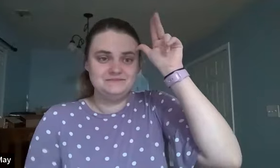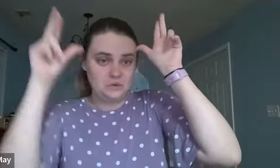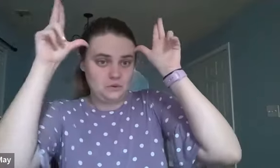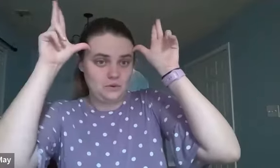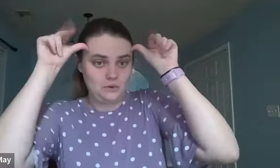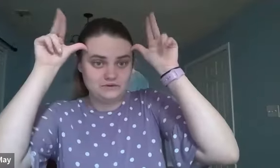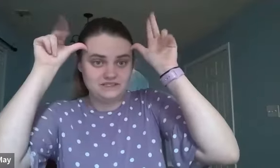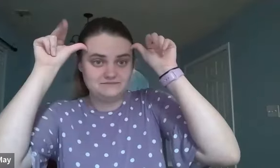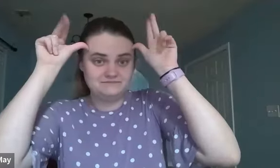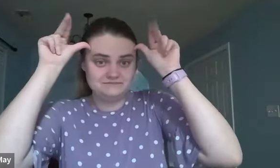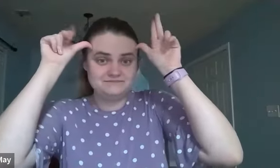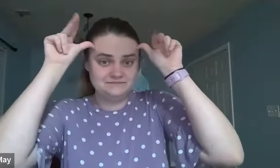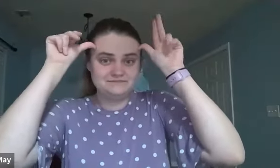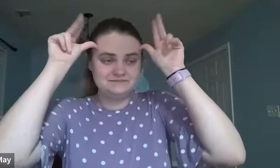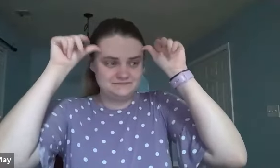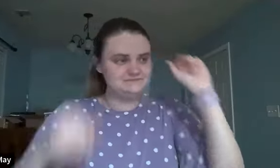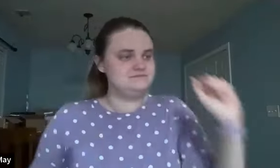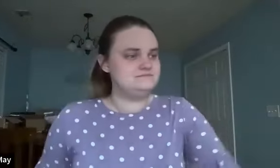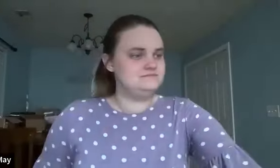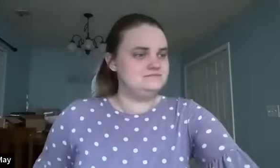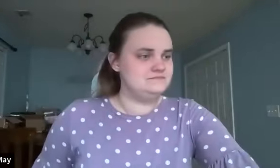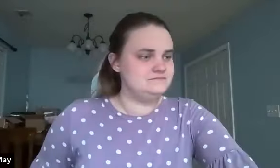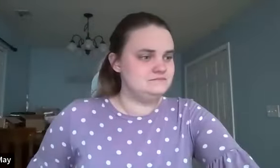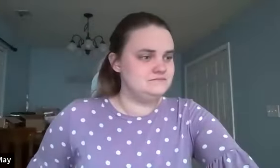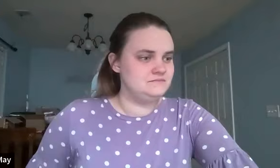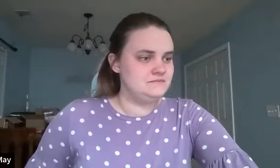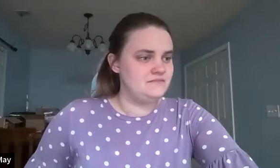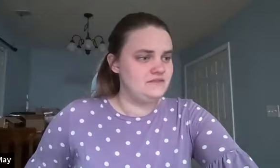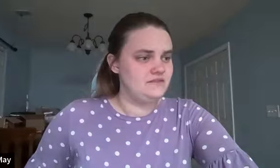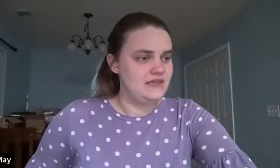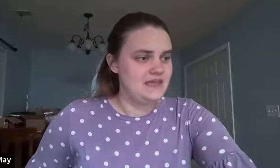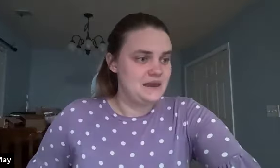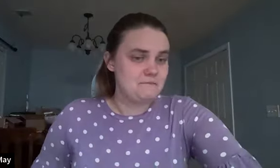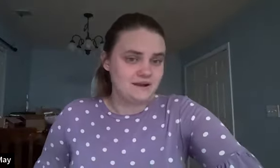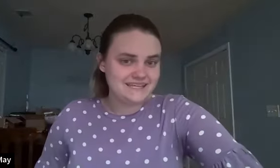horse. Then monkey,